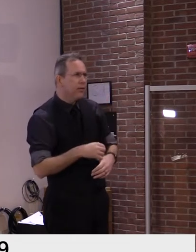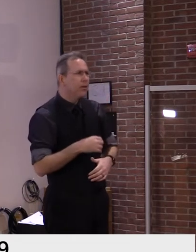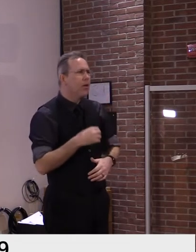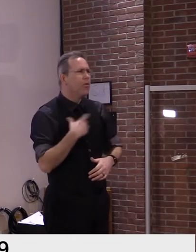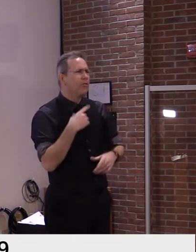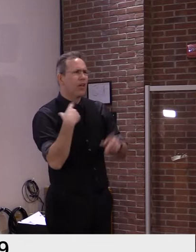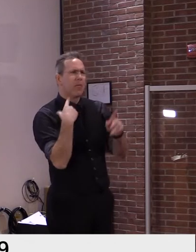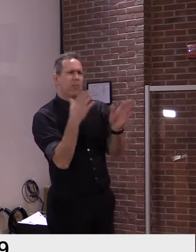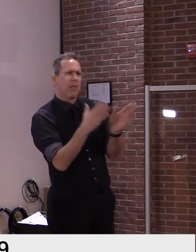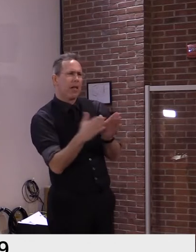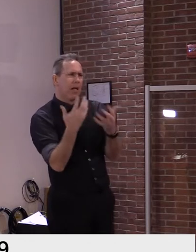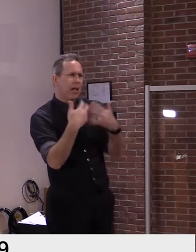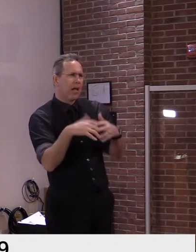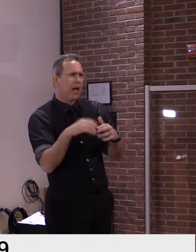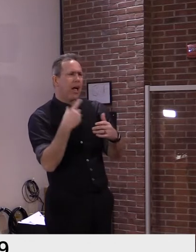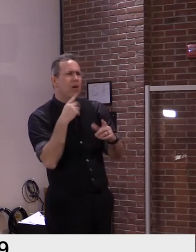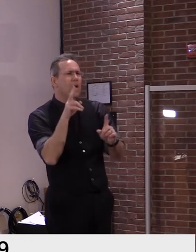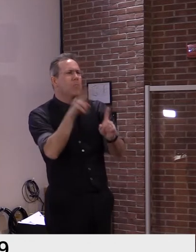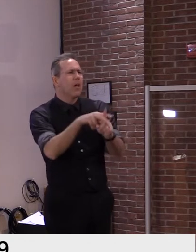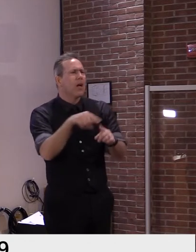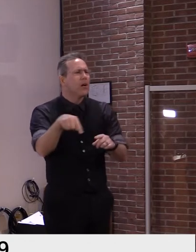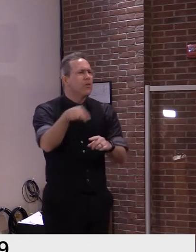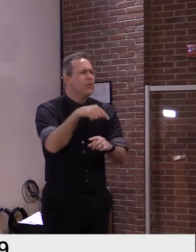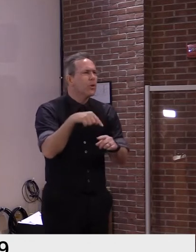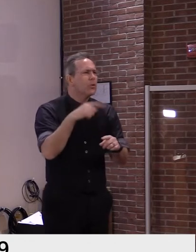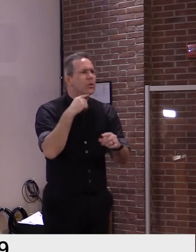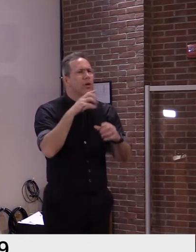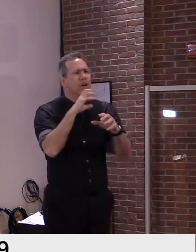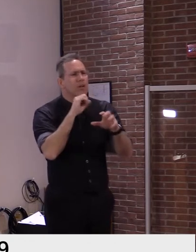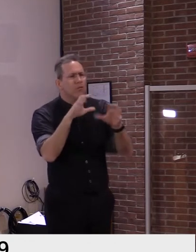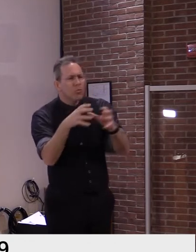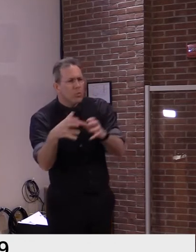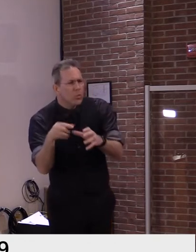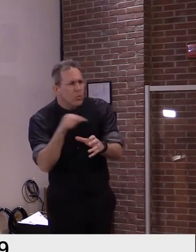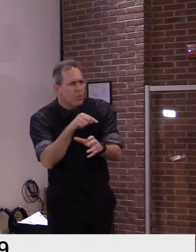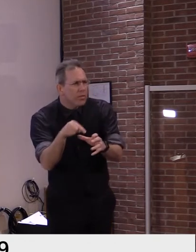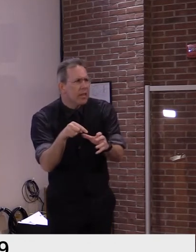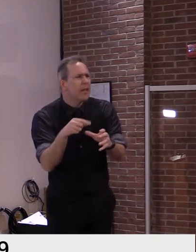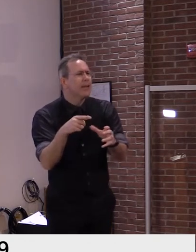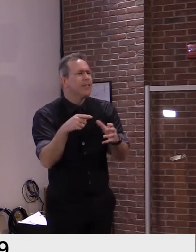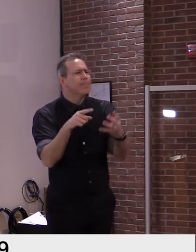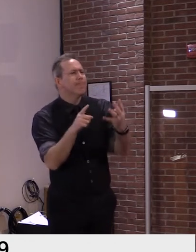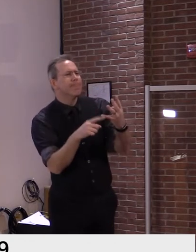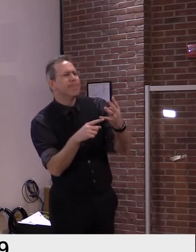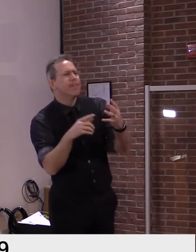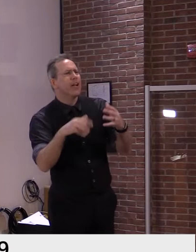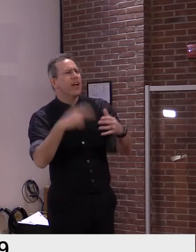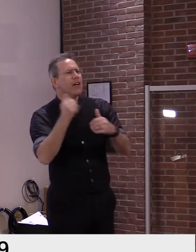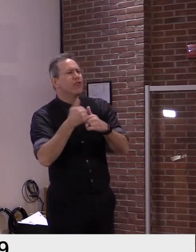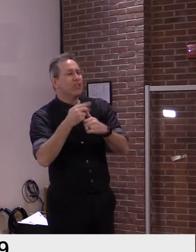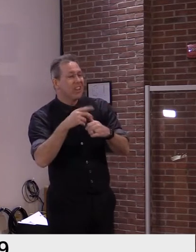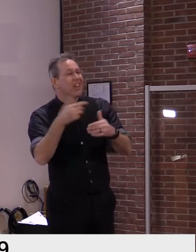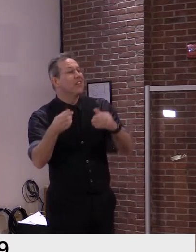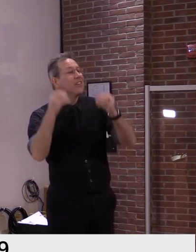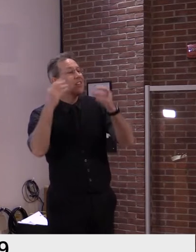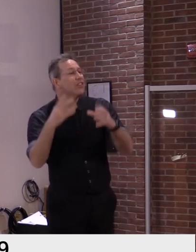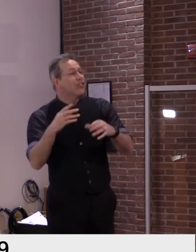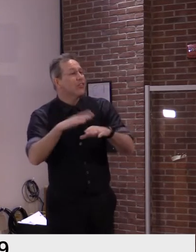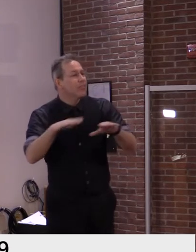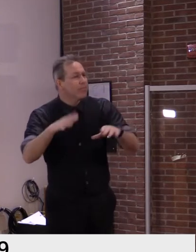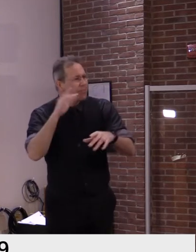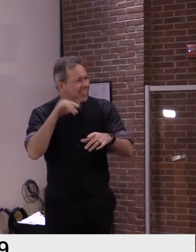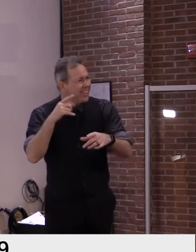what I would call our traditional age banding groups, including high risk in that. What we've used is